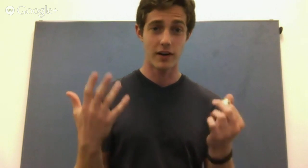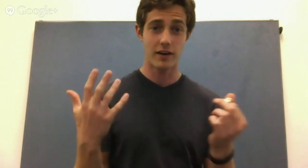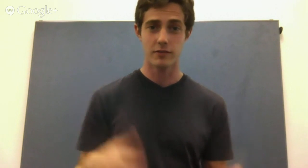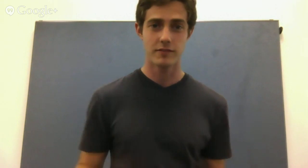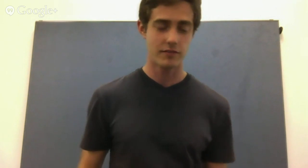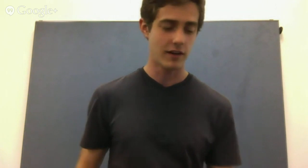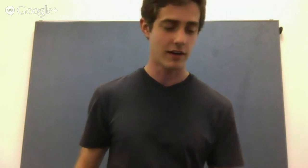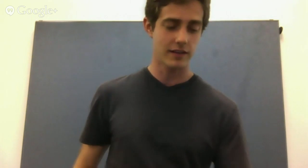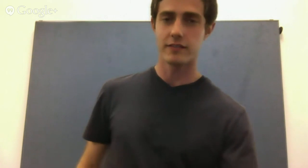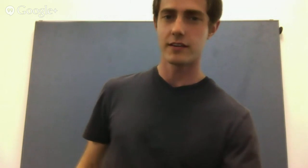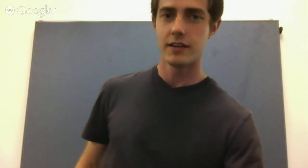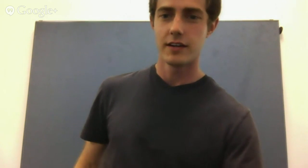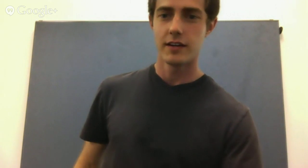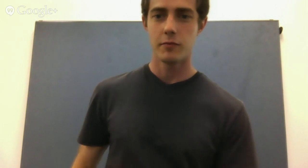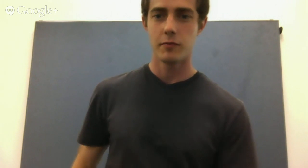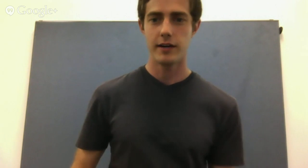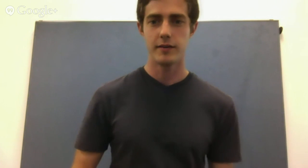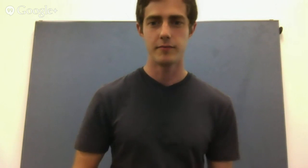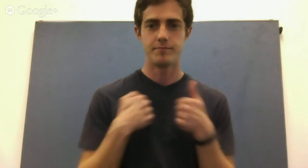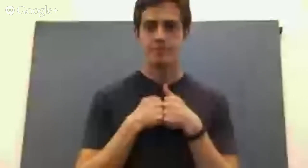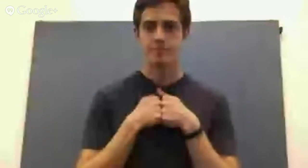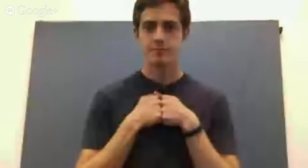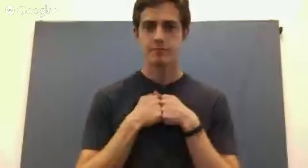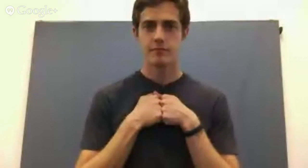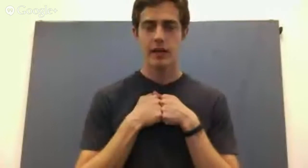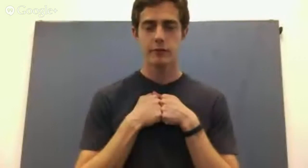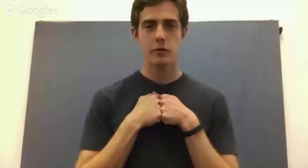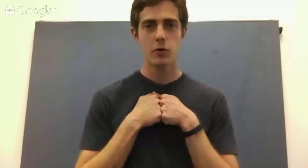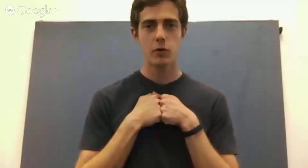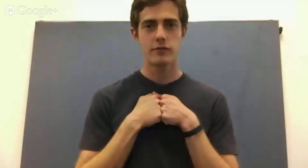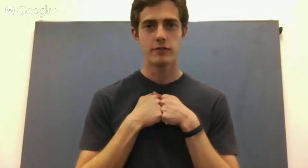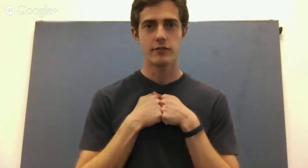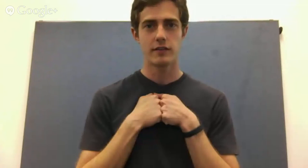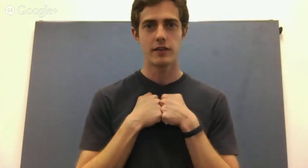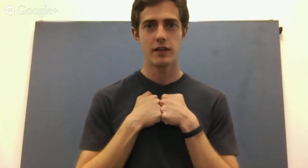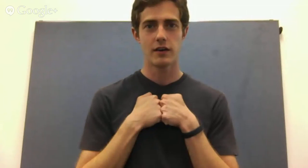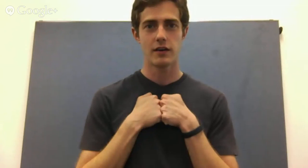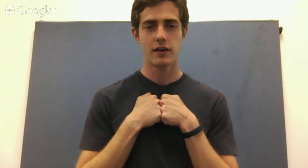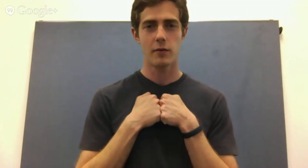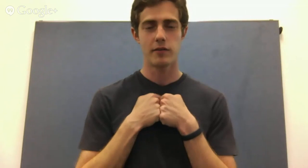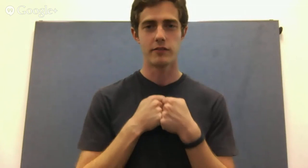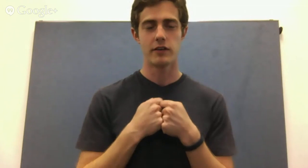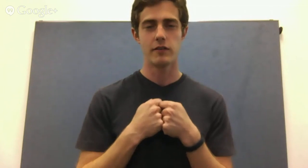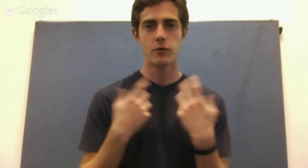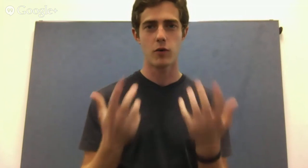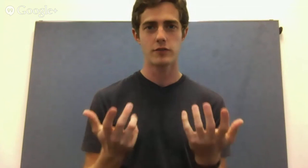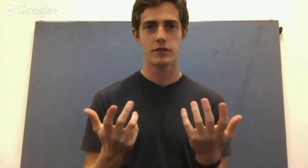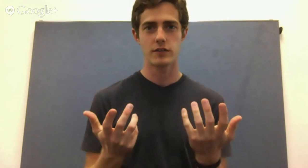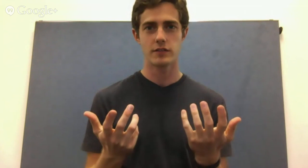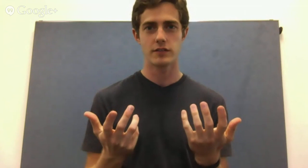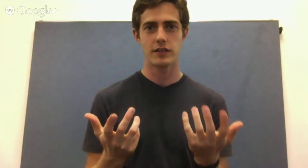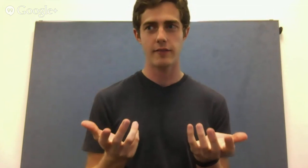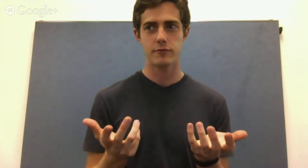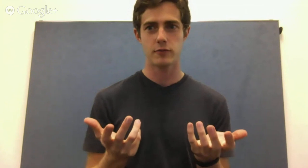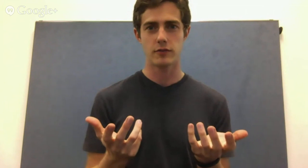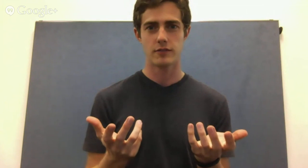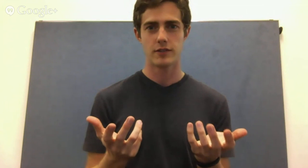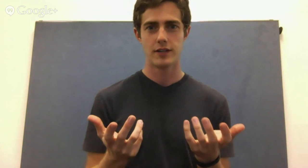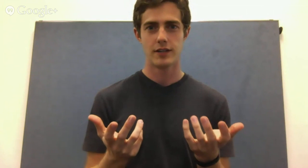whatever of not getting seen. Um, Ask me questions in the comments, and if you're watching this after